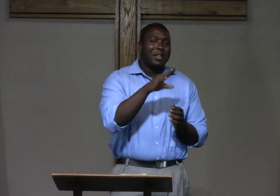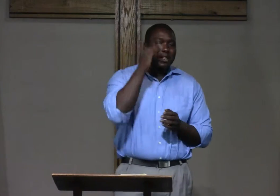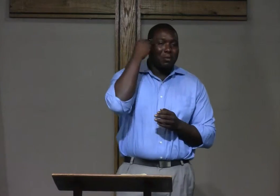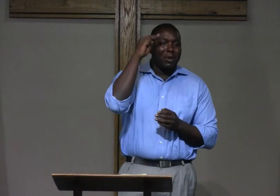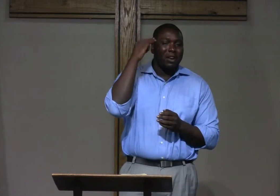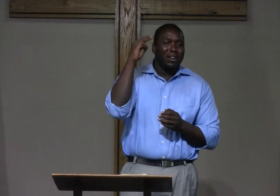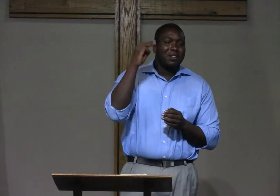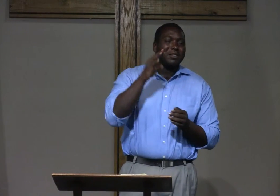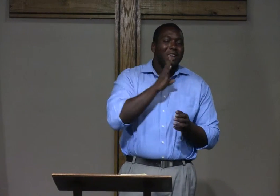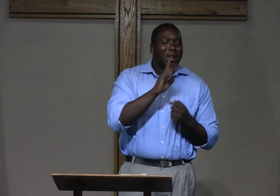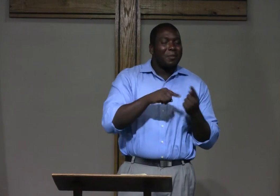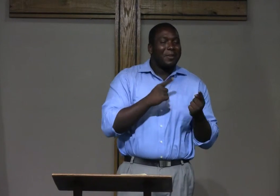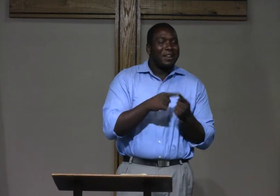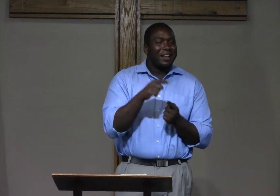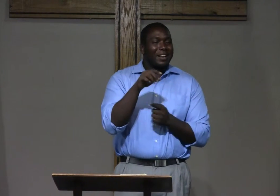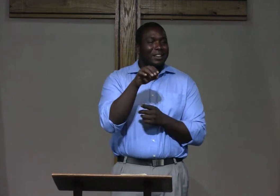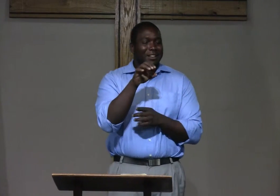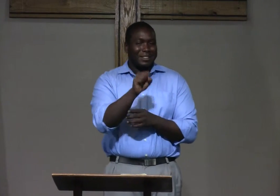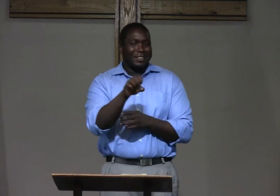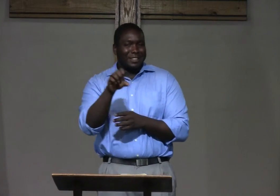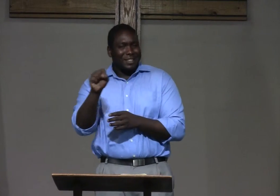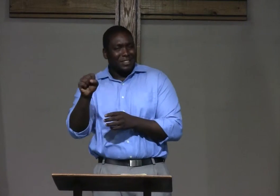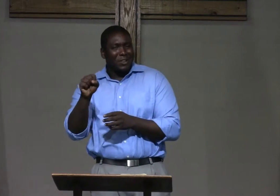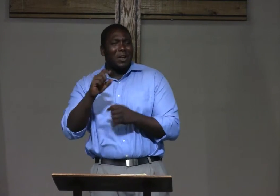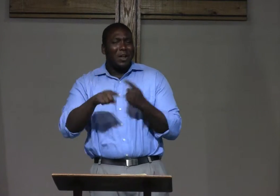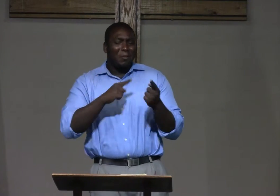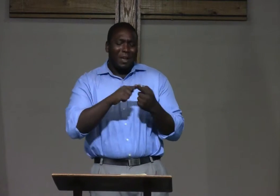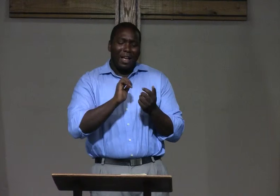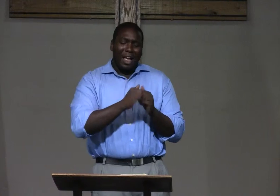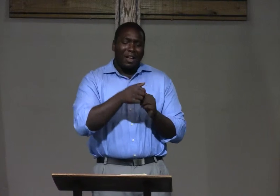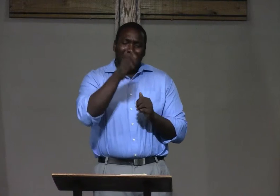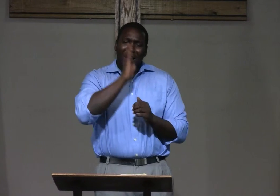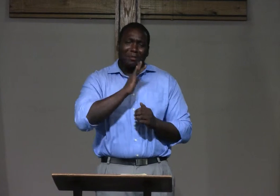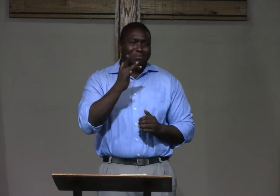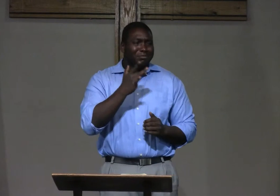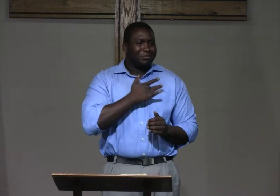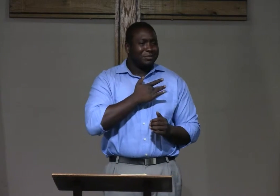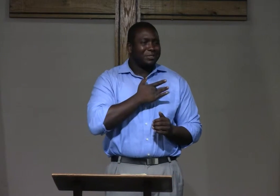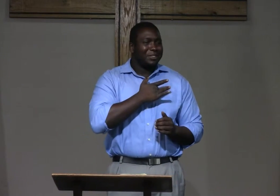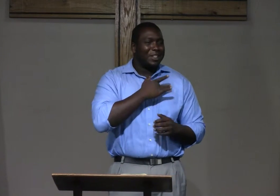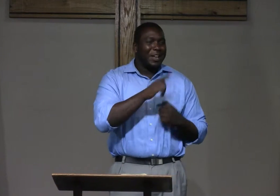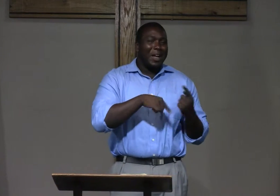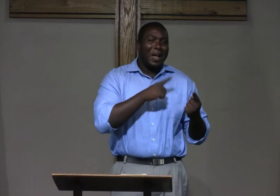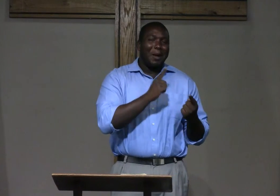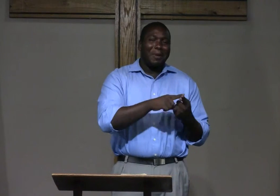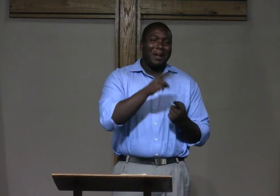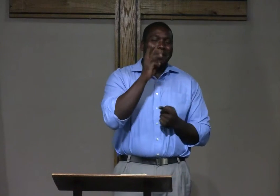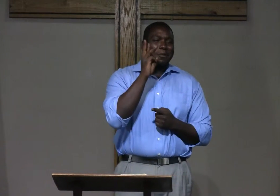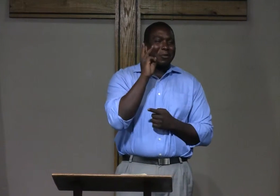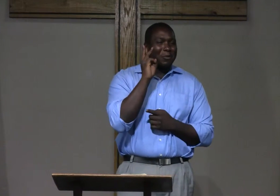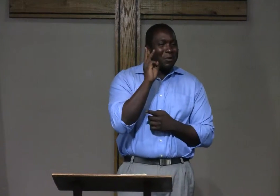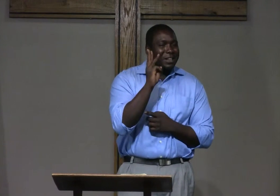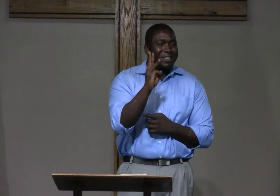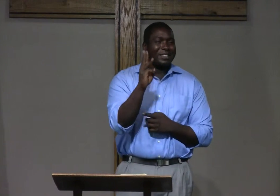You know, it's funny, Pastor Mark was talking about, during Sunday school, he was speaking about how God had spoken to him